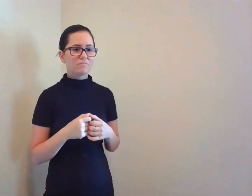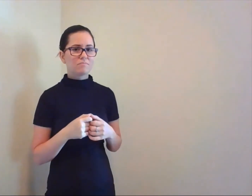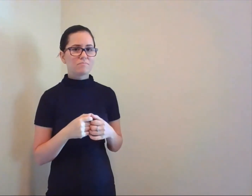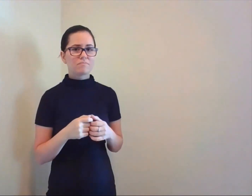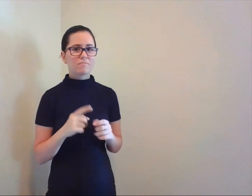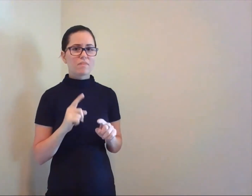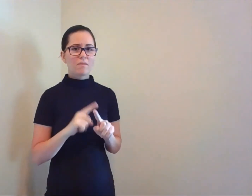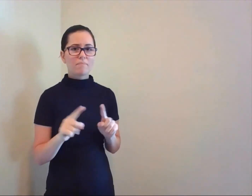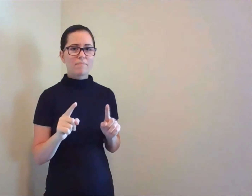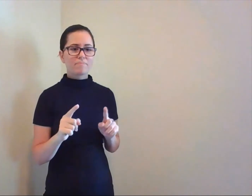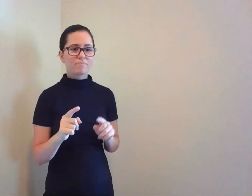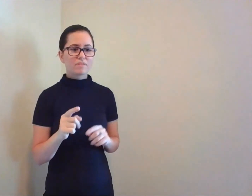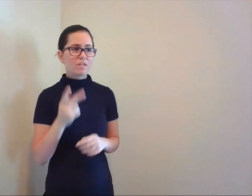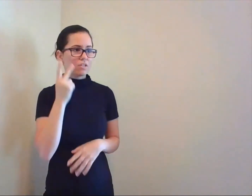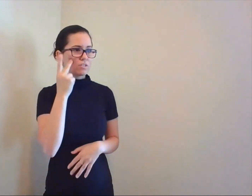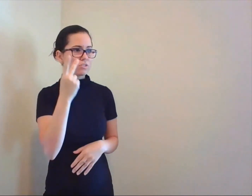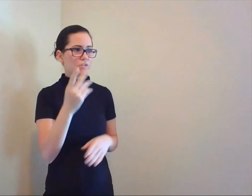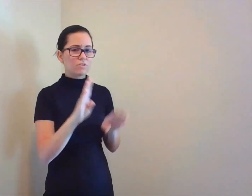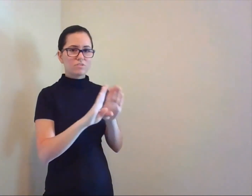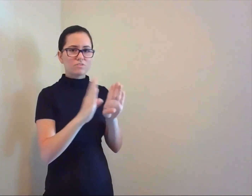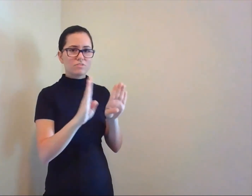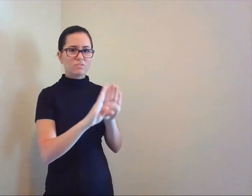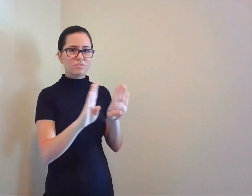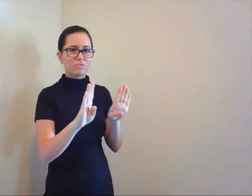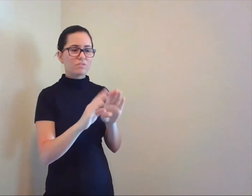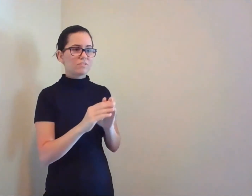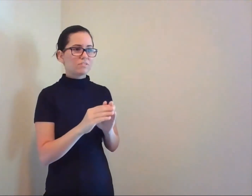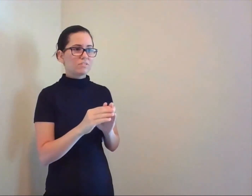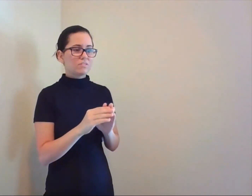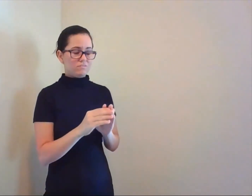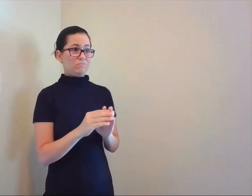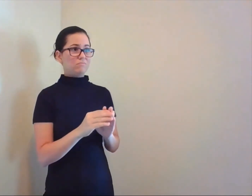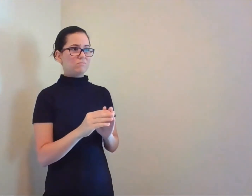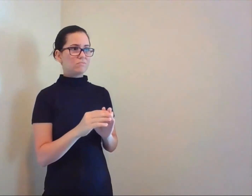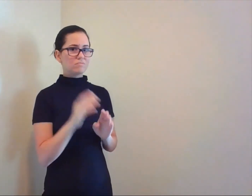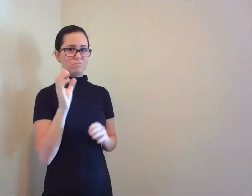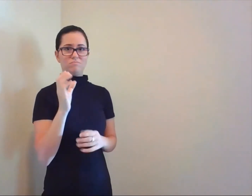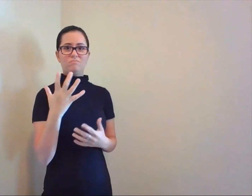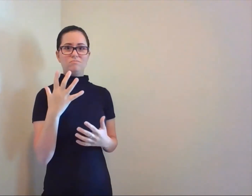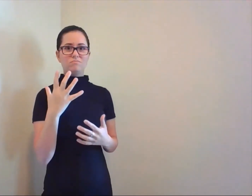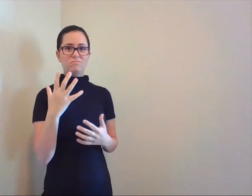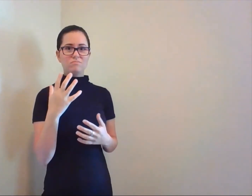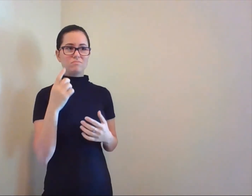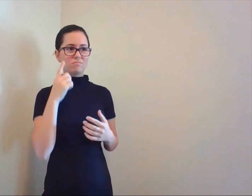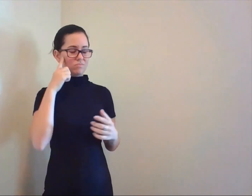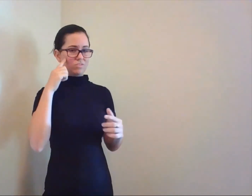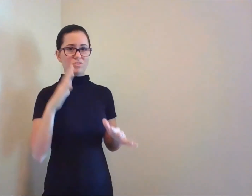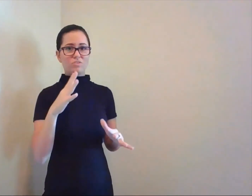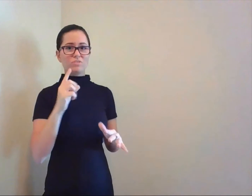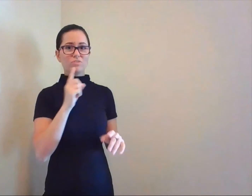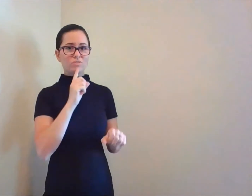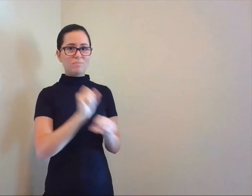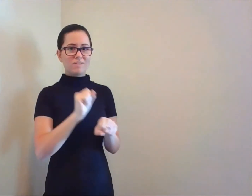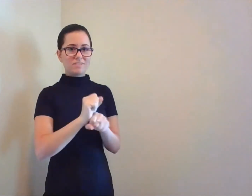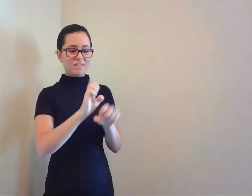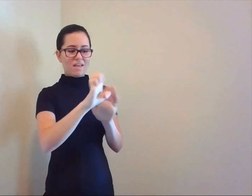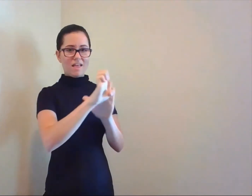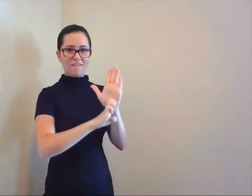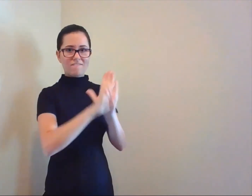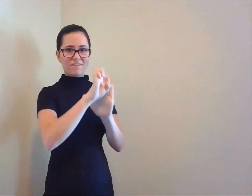get in the elevator. No. Like, I'm not getting in the elevator. Yeah. Just getting stuck in somebody's abandoned elevator. Yeah, that would